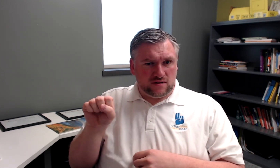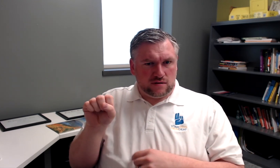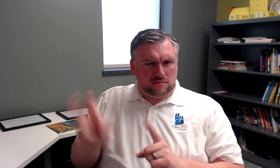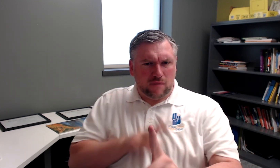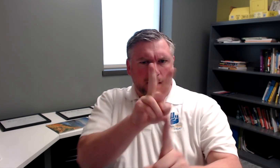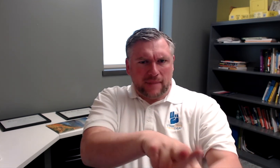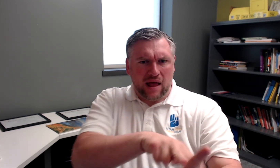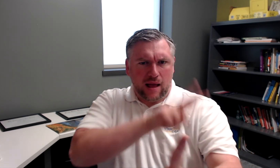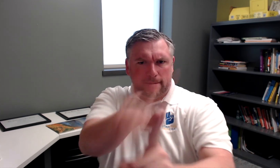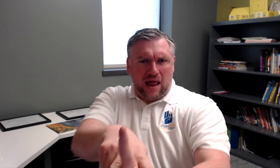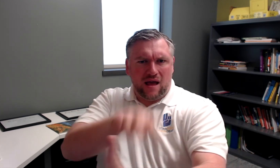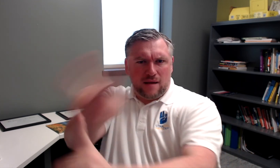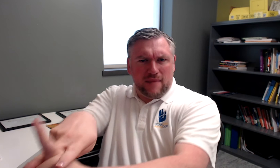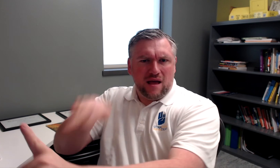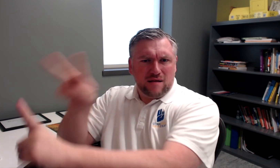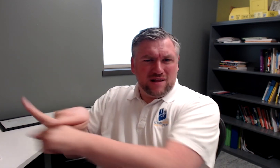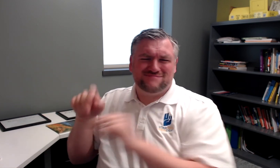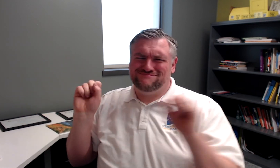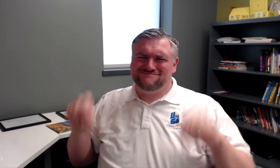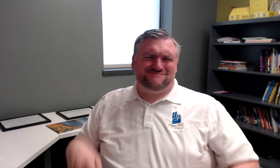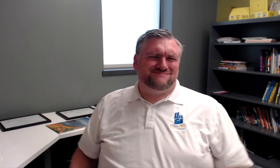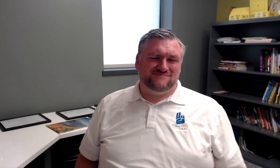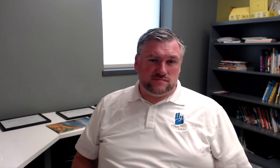studies and apply to those